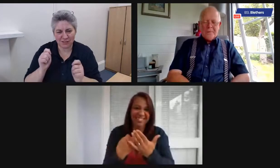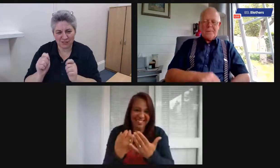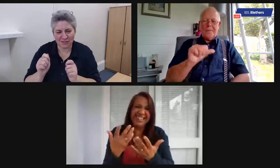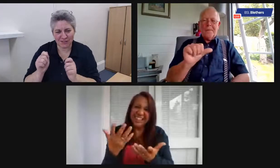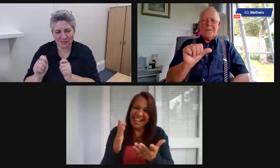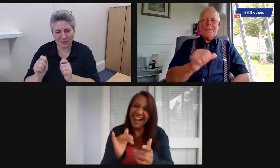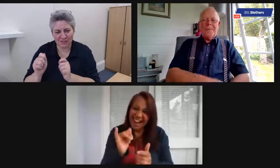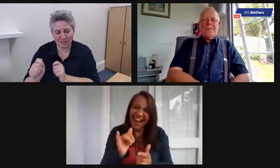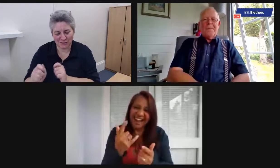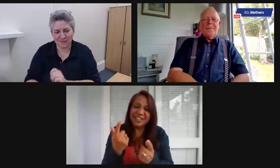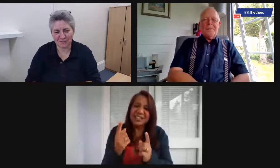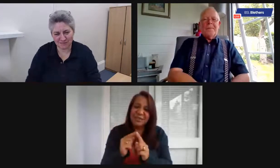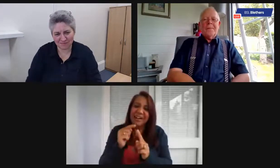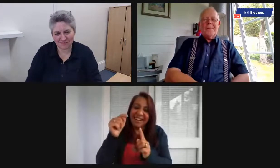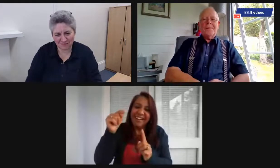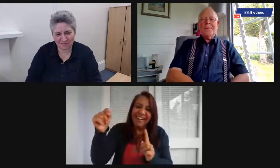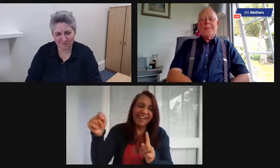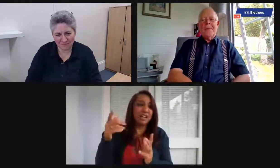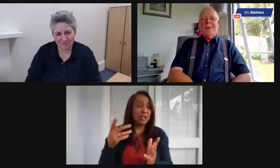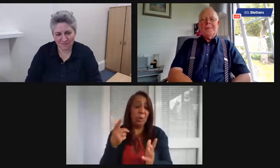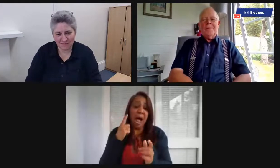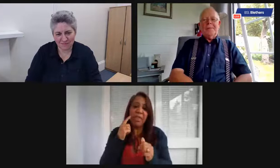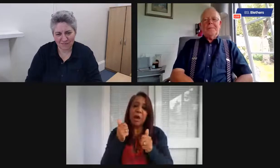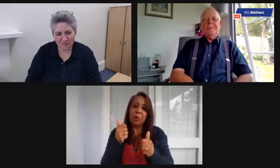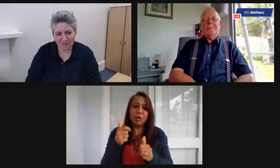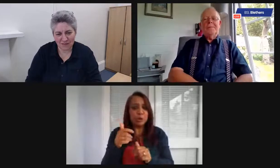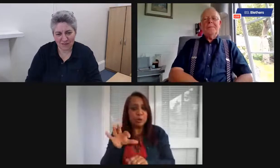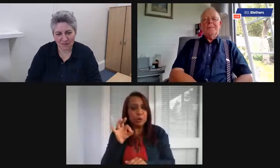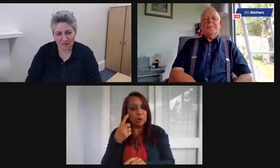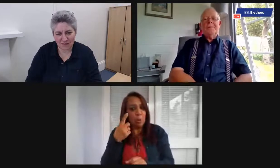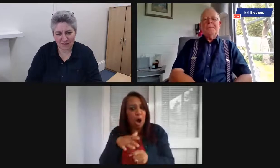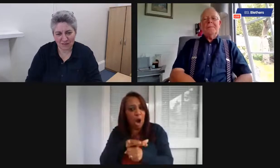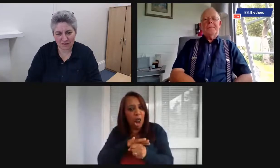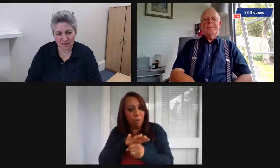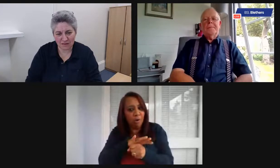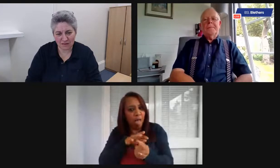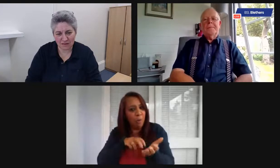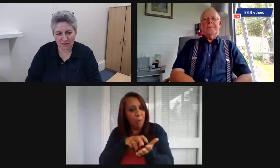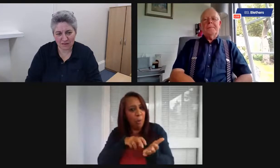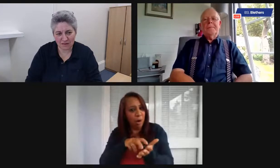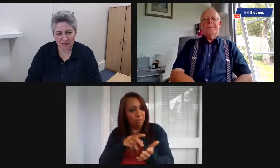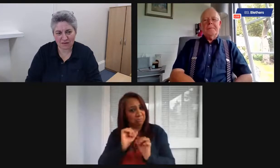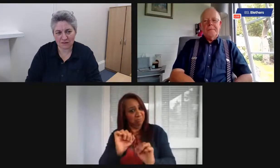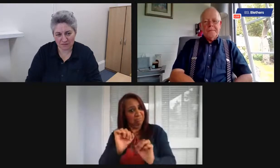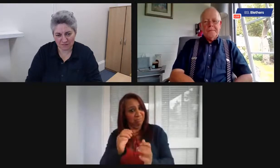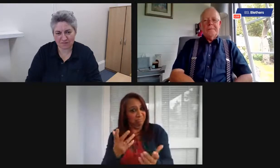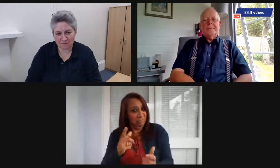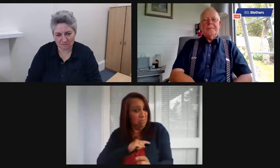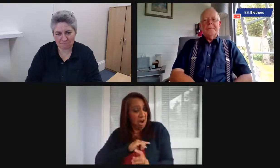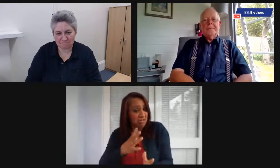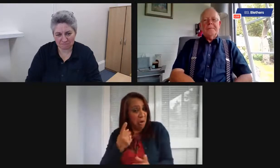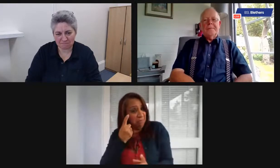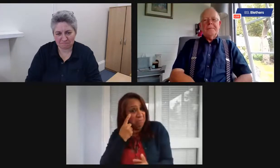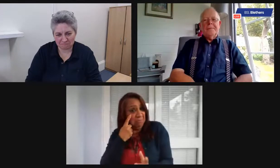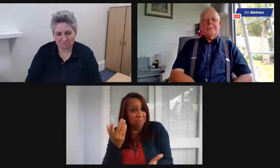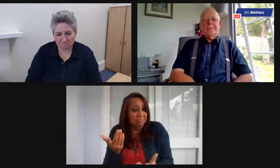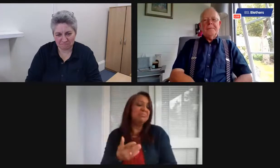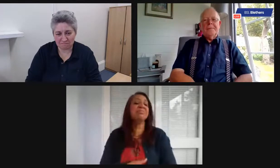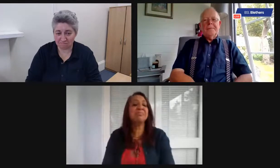ecosystem. And it's just so Yep. lovely because you're witnessing life. So I would advise people pick a local